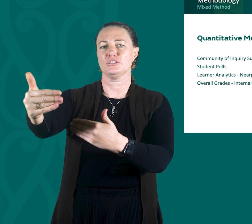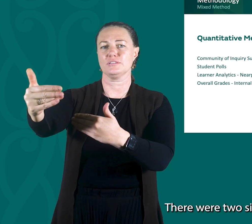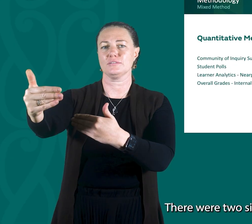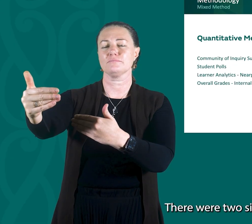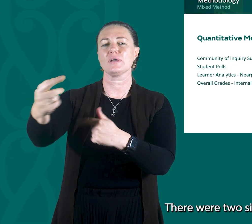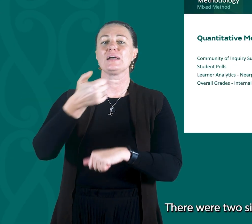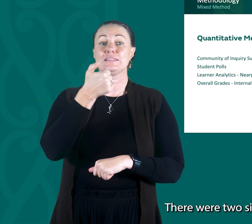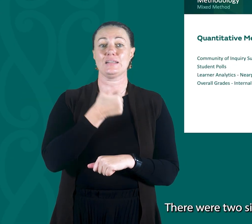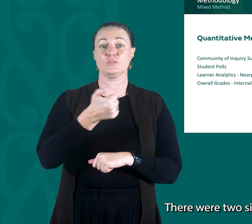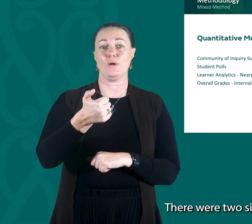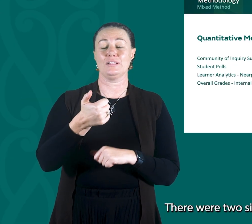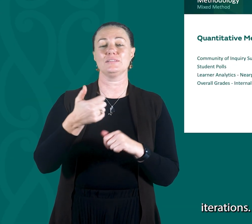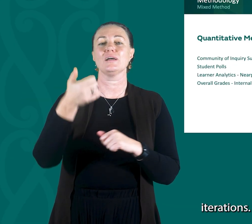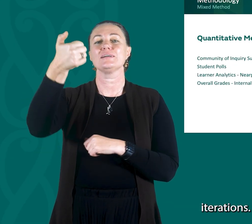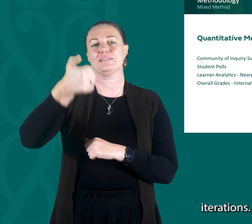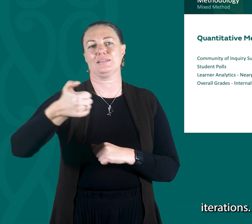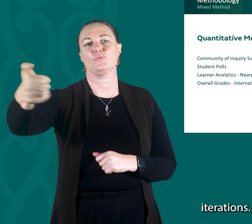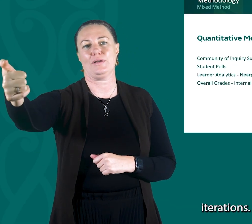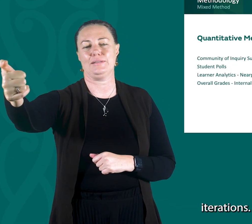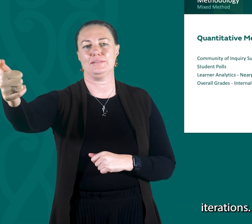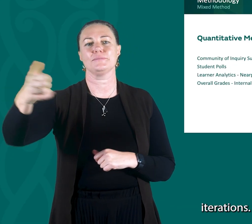There were 2 6-week iterations,